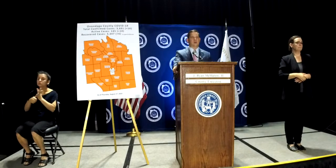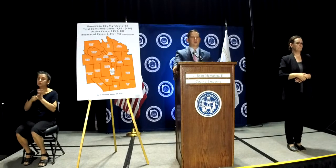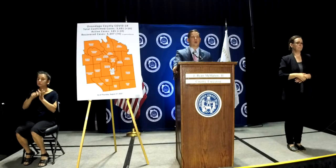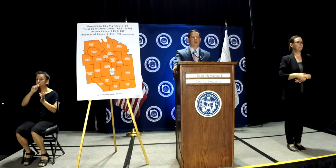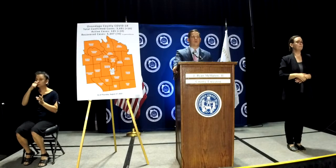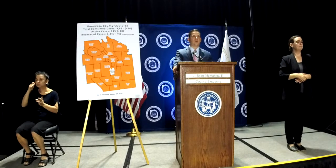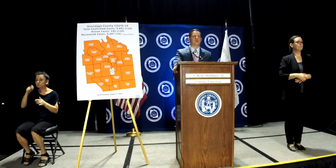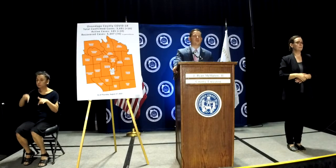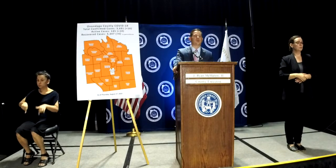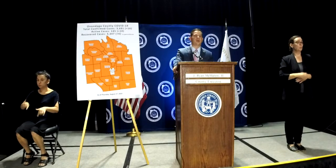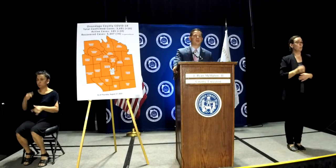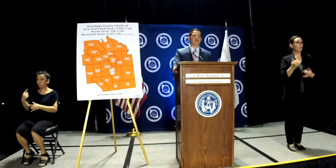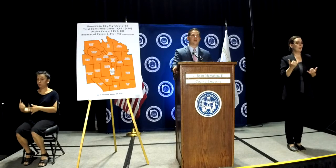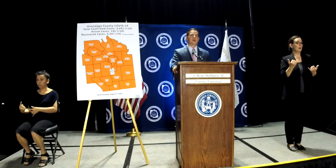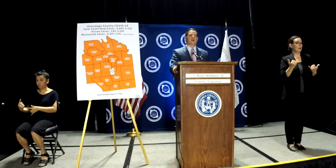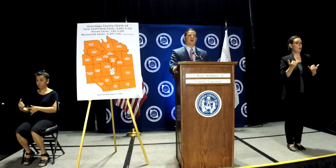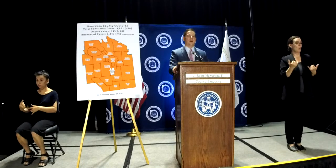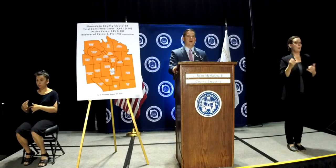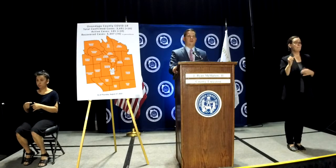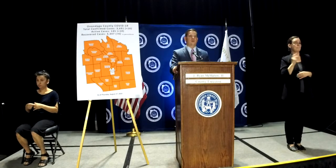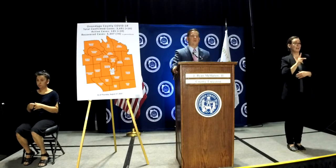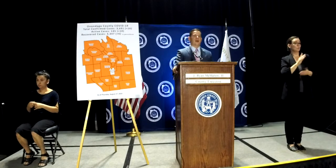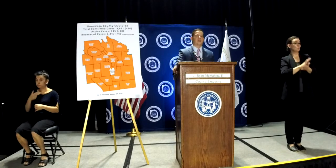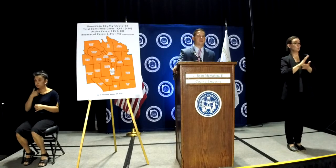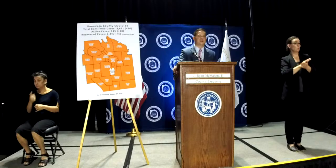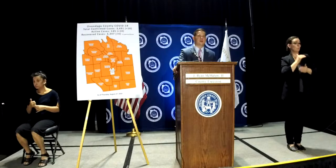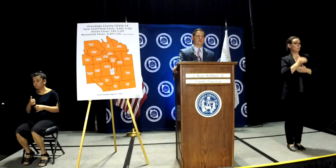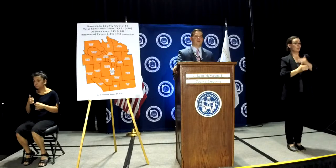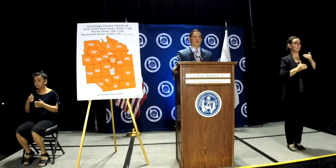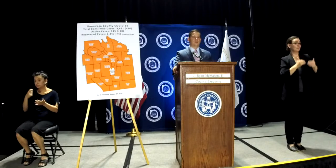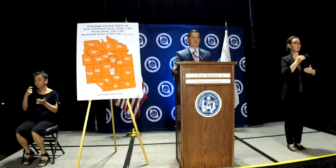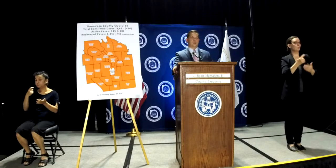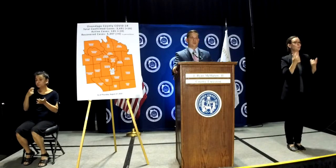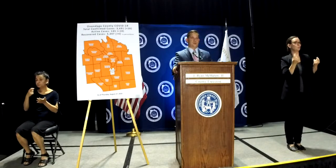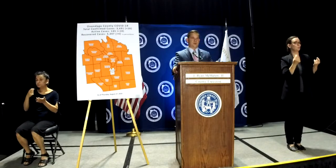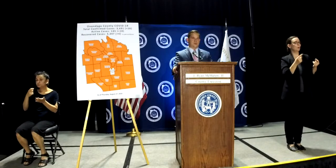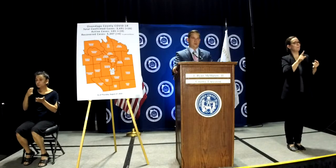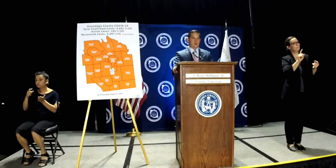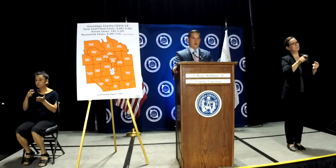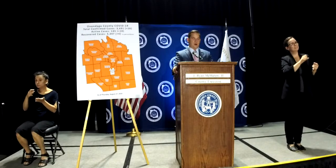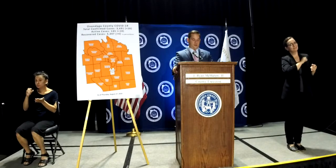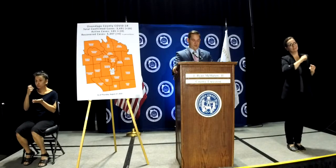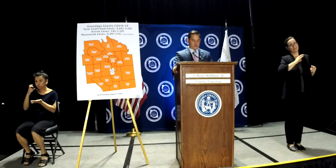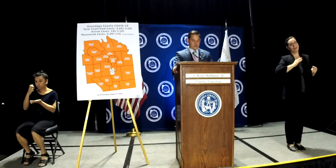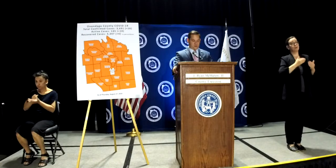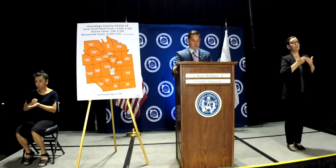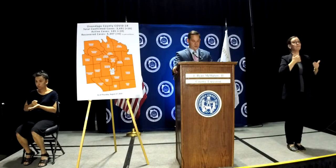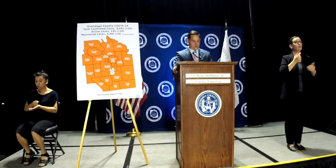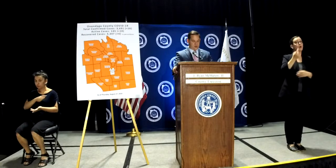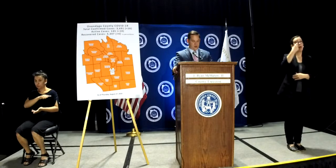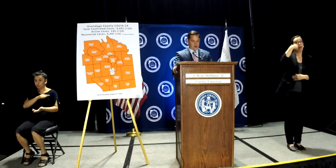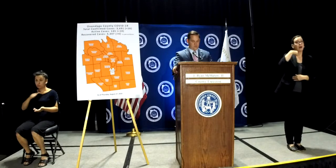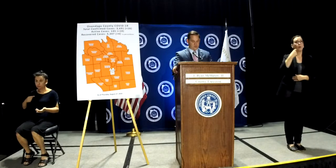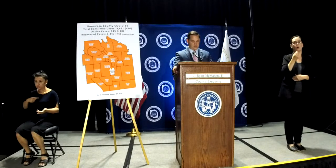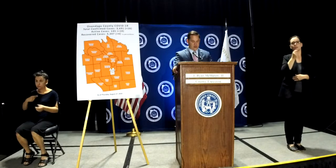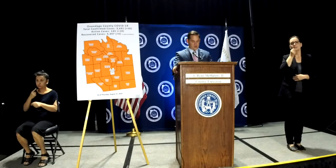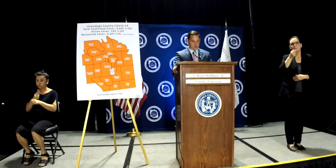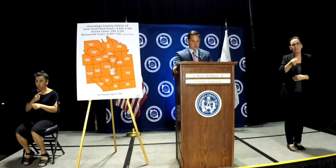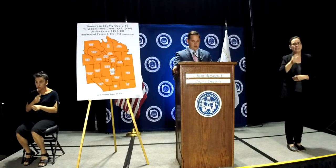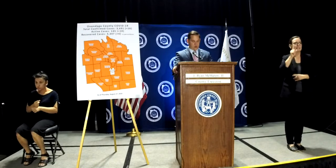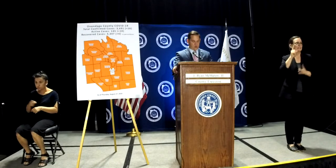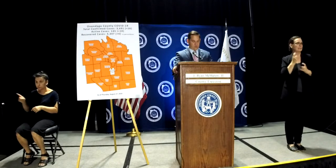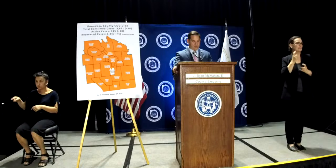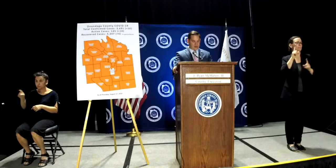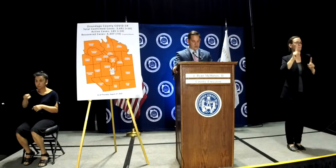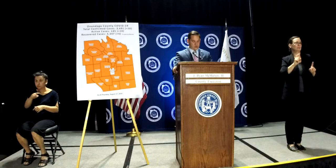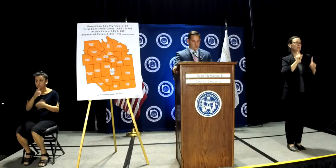website, you can go for registration for faculty of the school districts. All of the districts have been scheduled